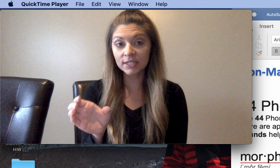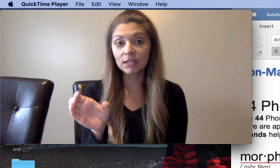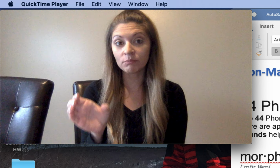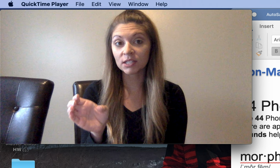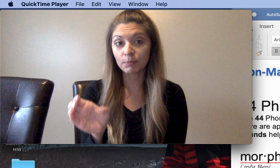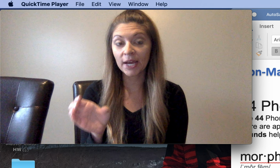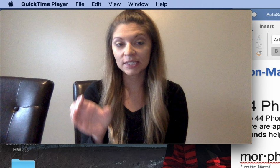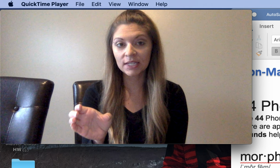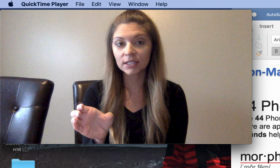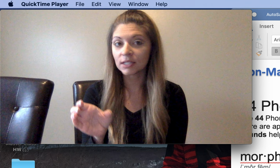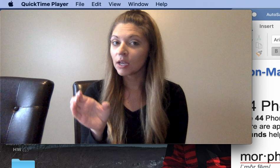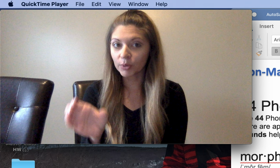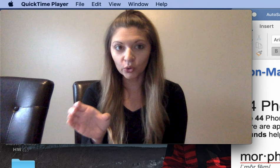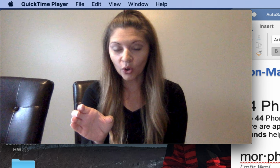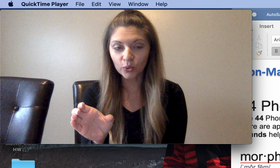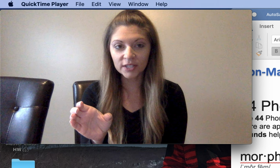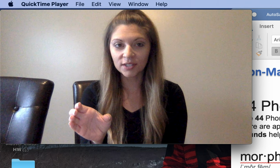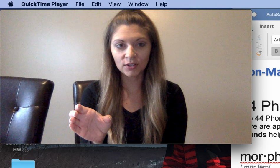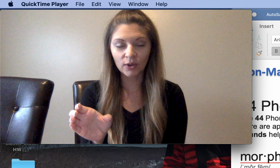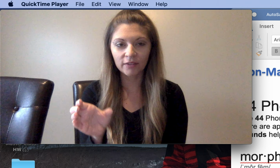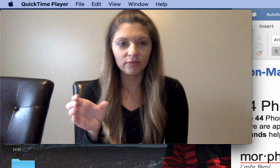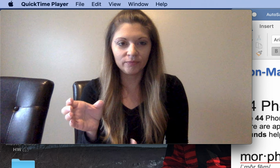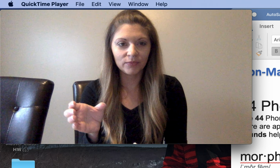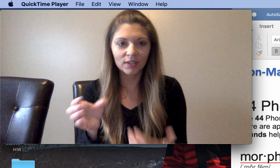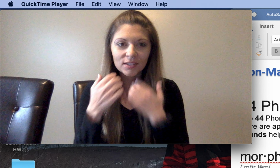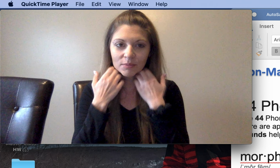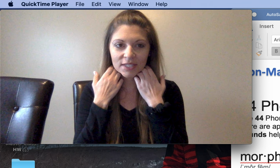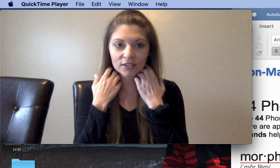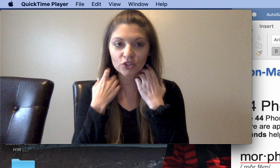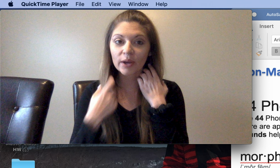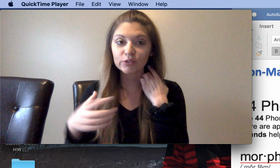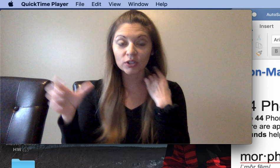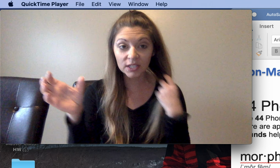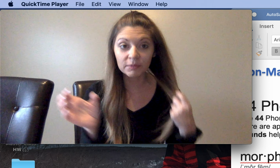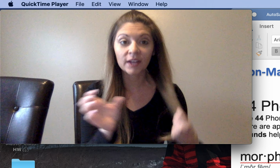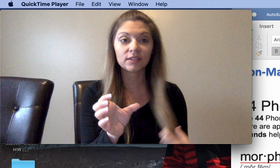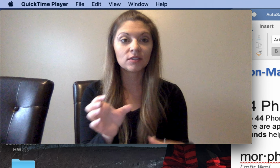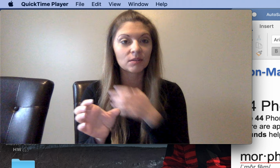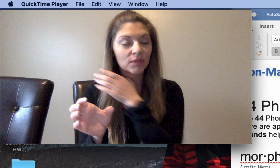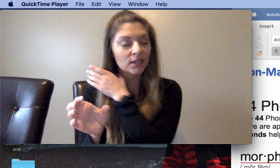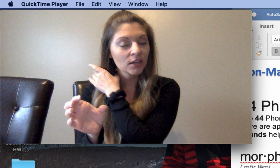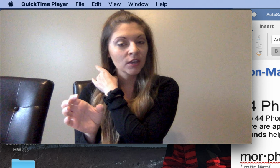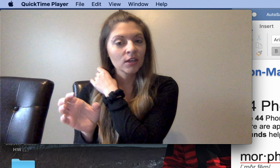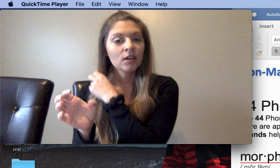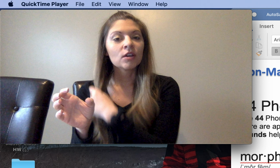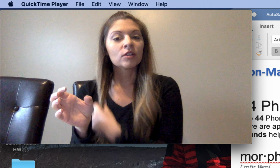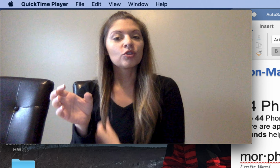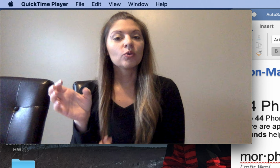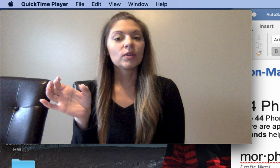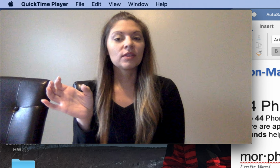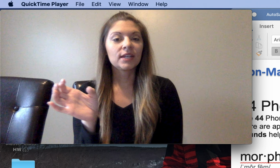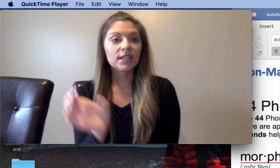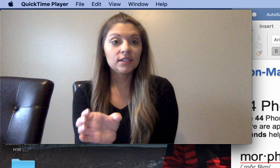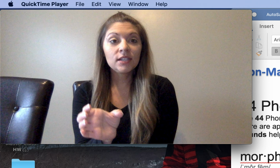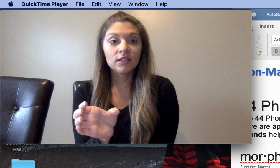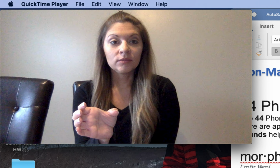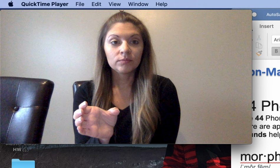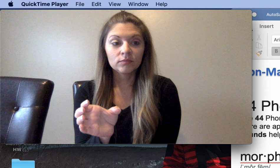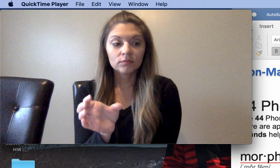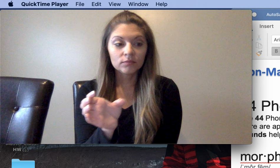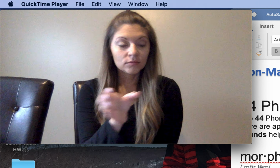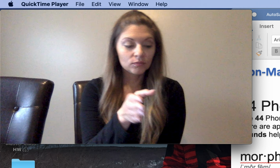Ed means past tense, but alone it doesn't make sense. You have to connect it to something. So that